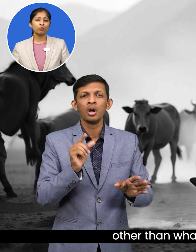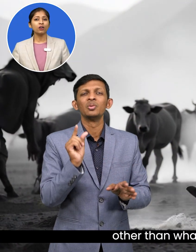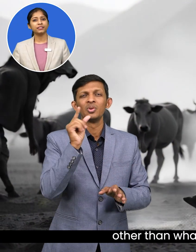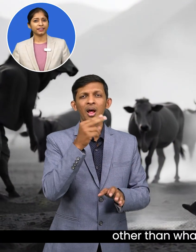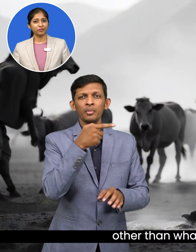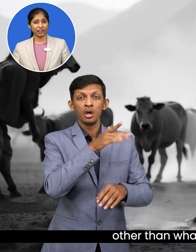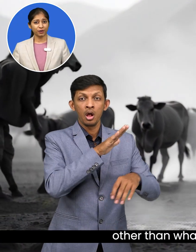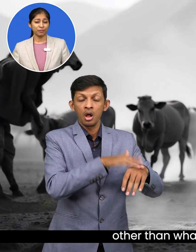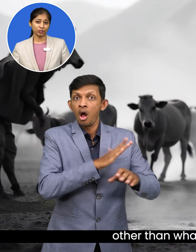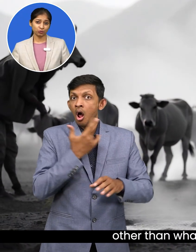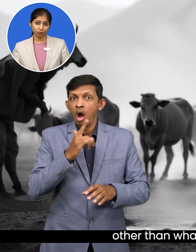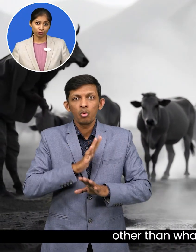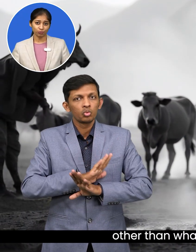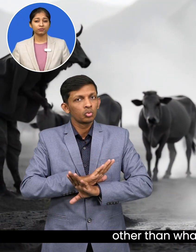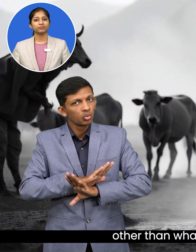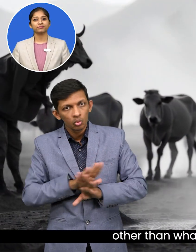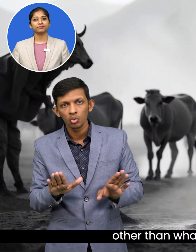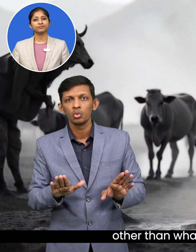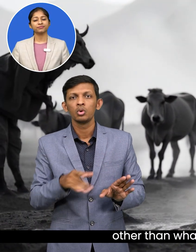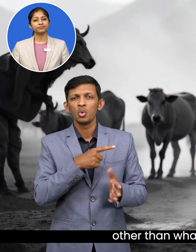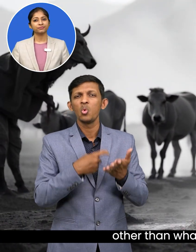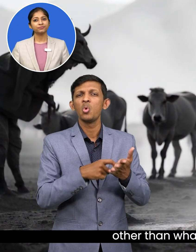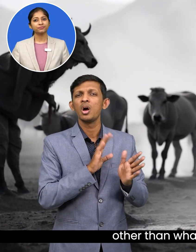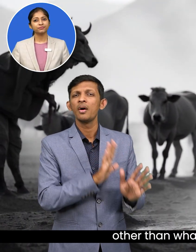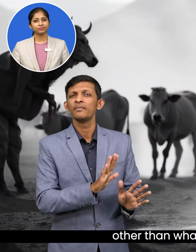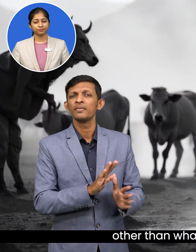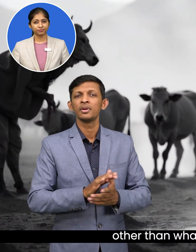than what they were meant to do.